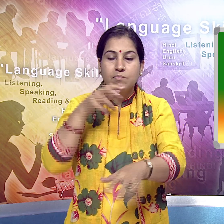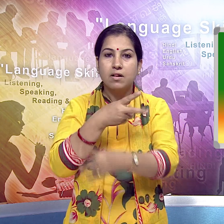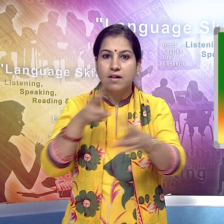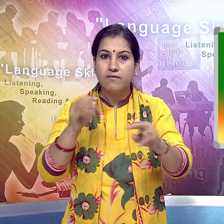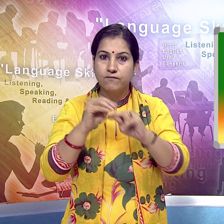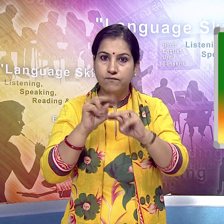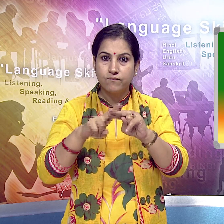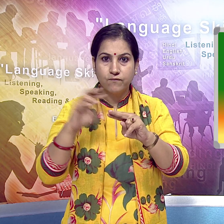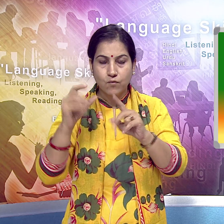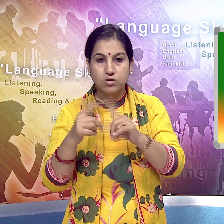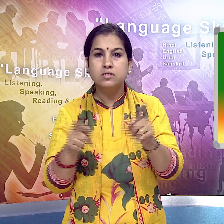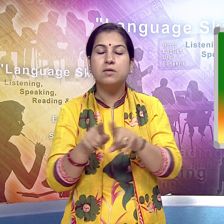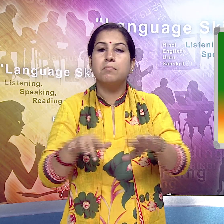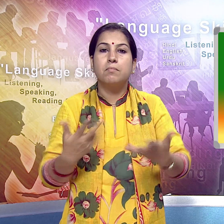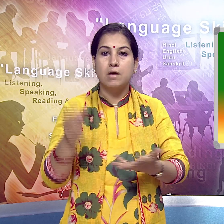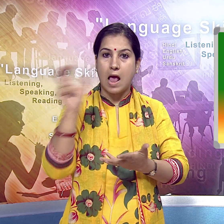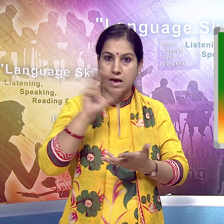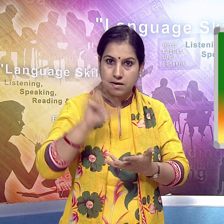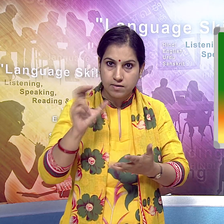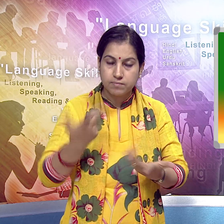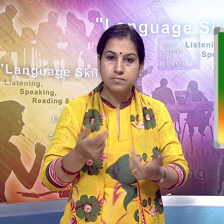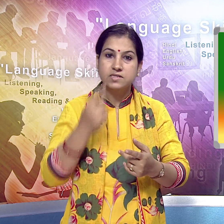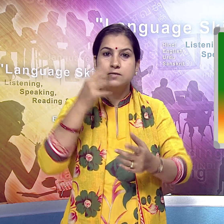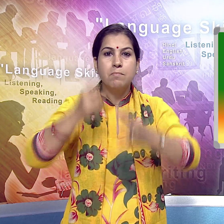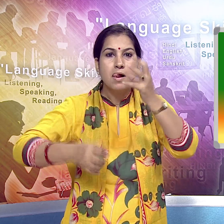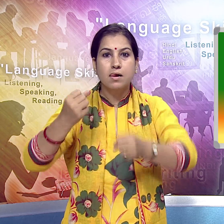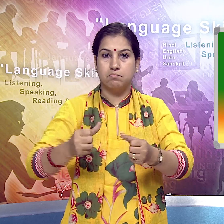like egg and milk.